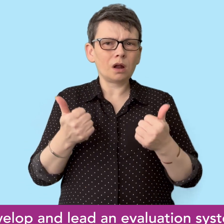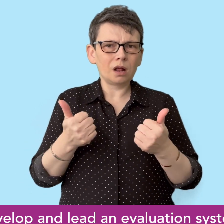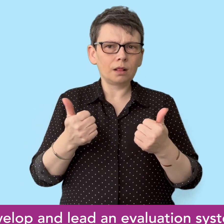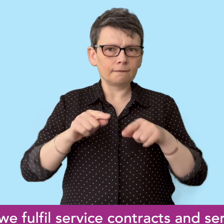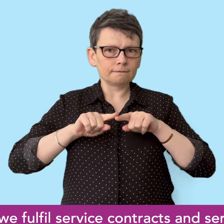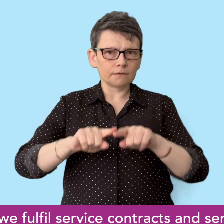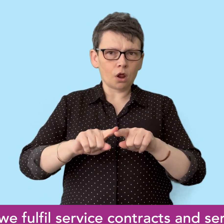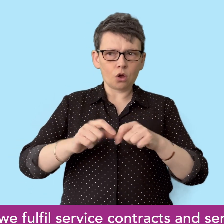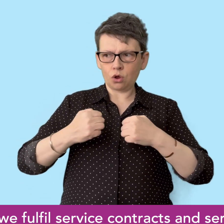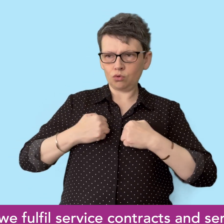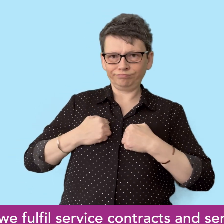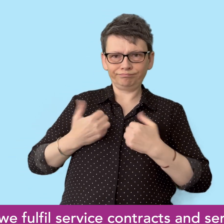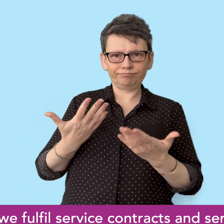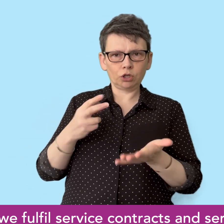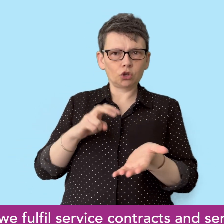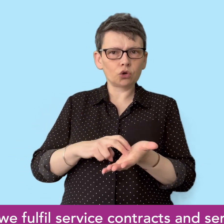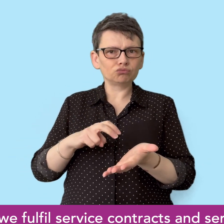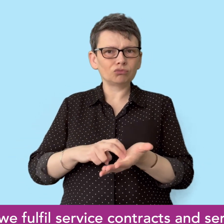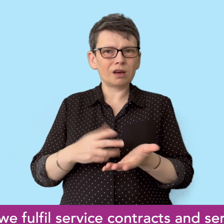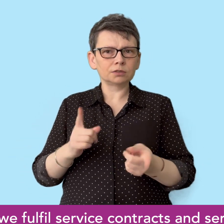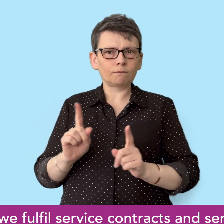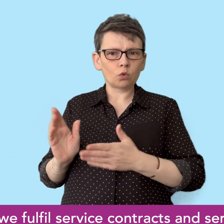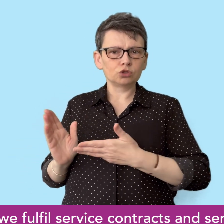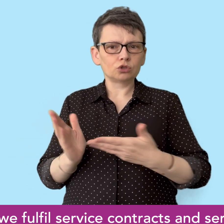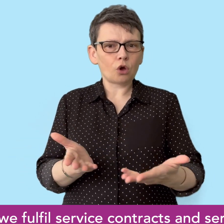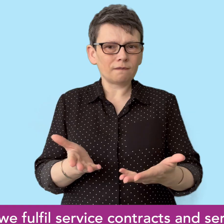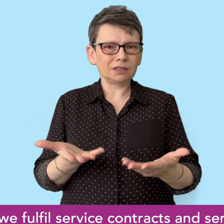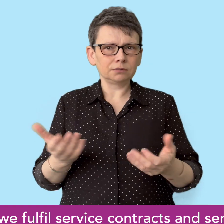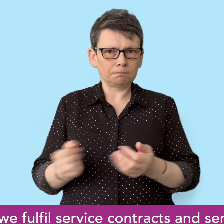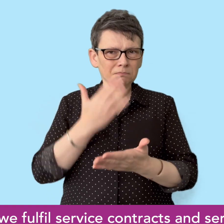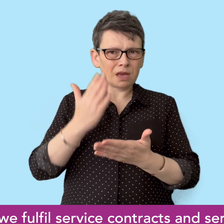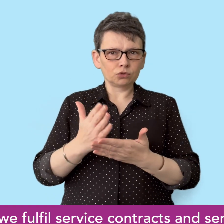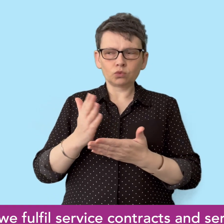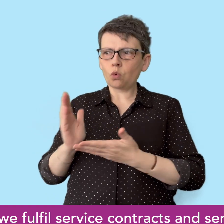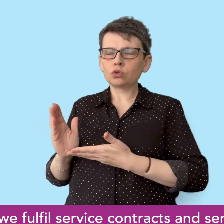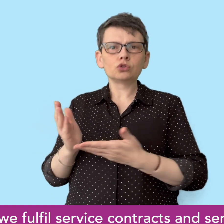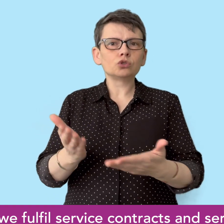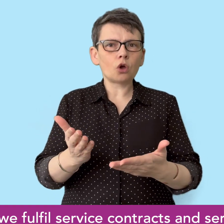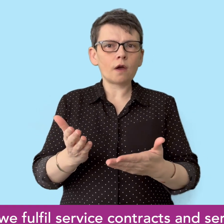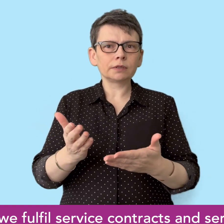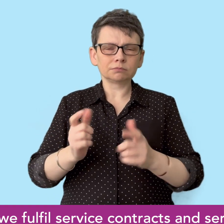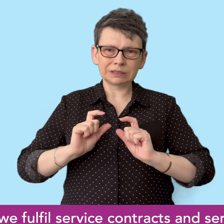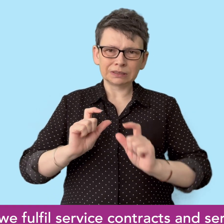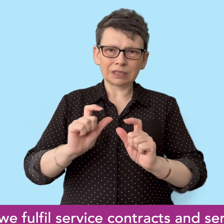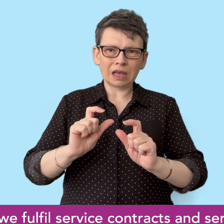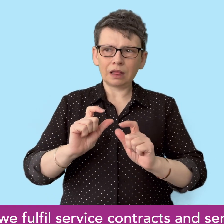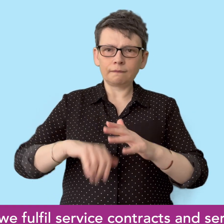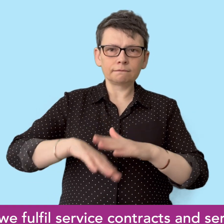that we fulfill service contracts, and services are fully operational across the organisation.